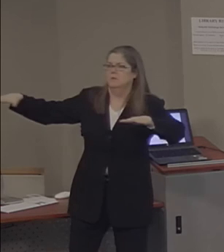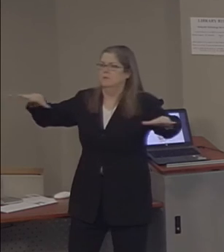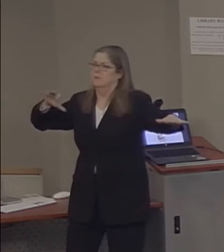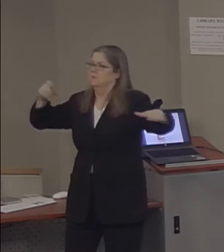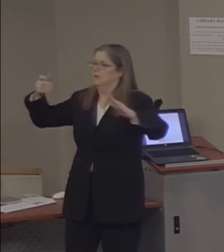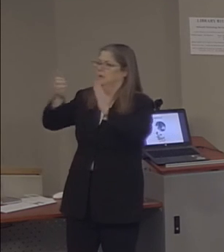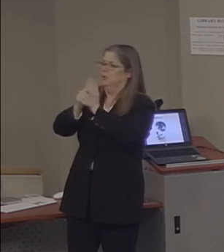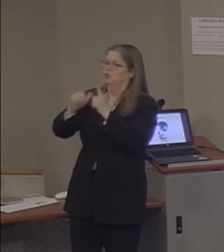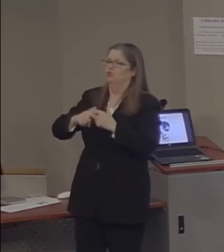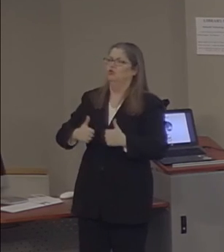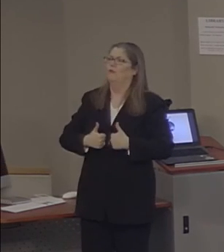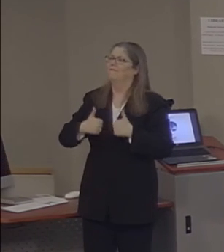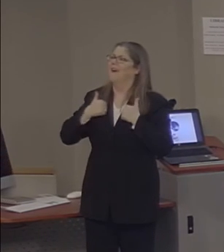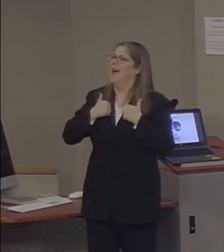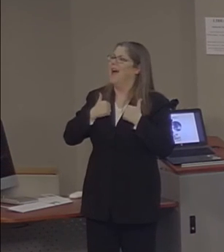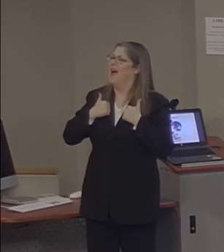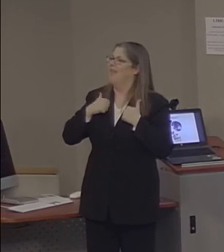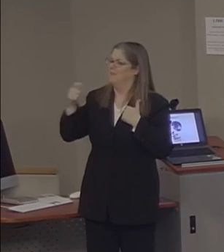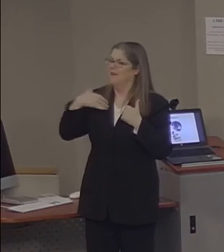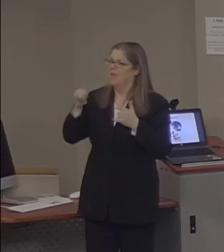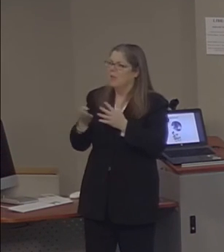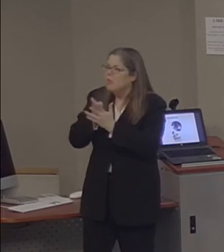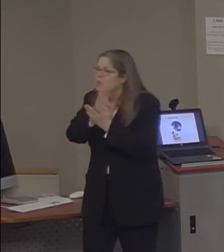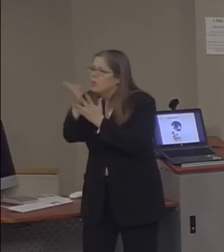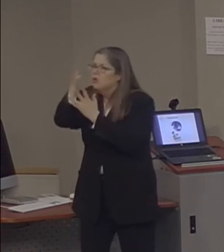matter of survival. Right.